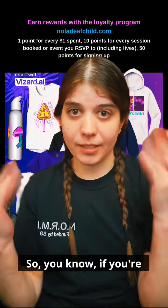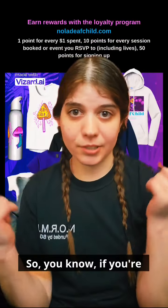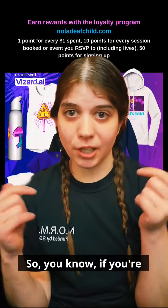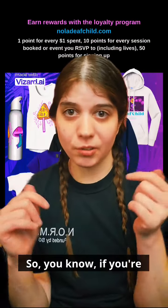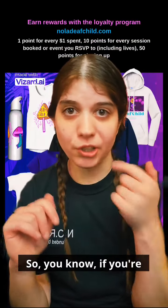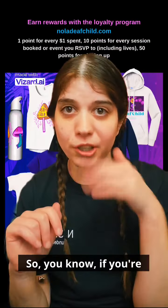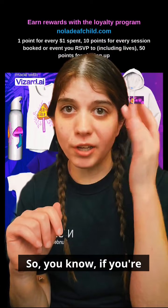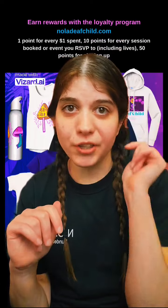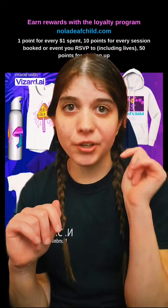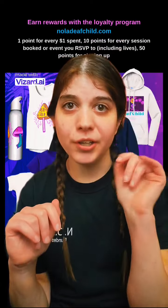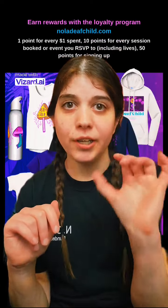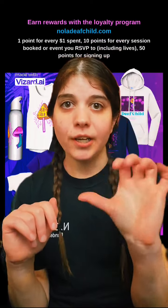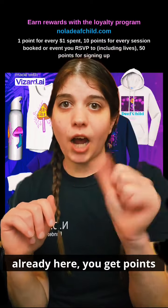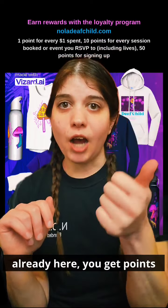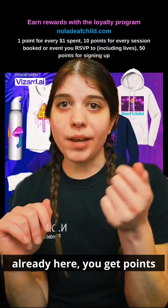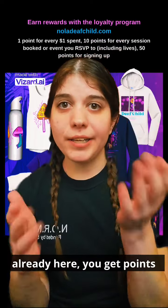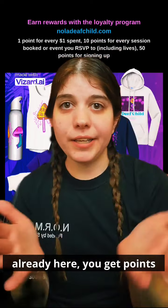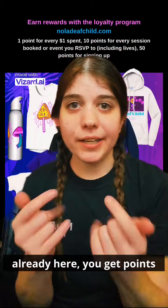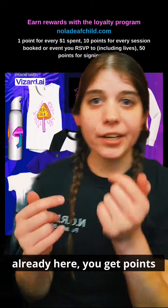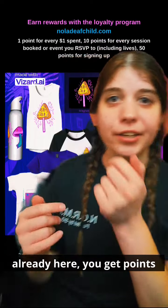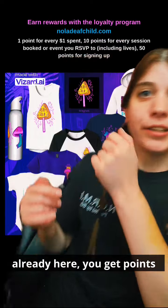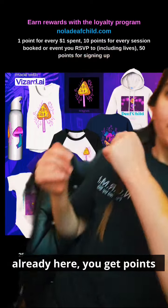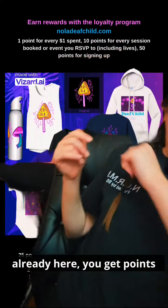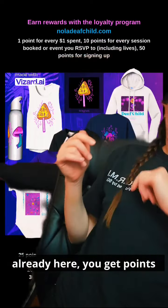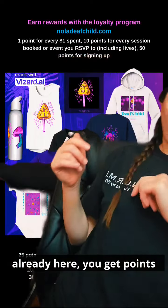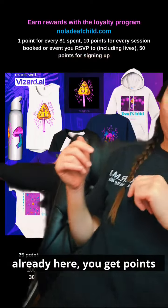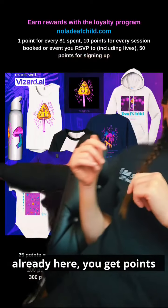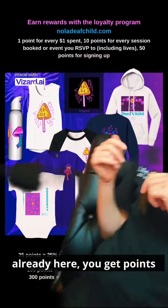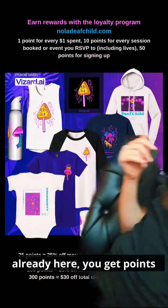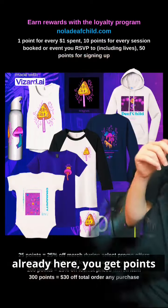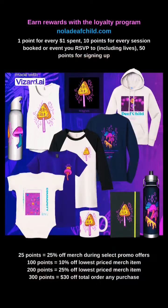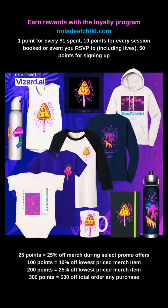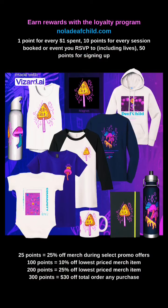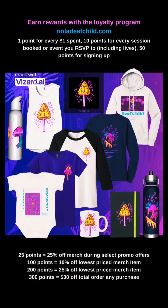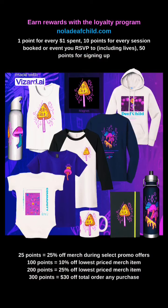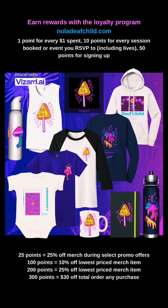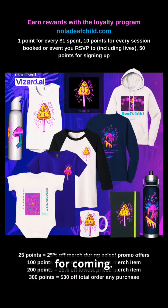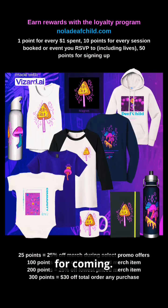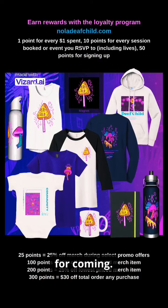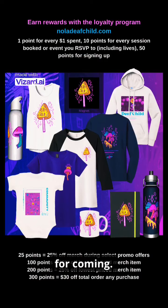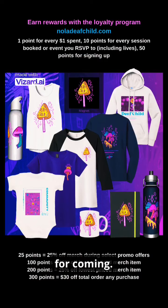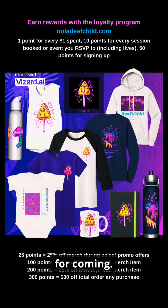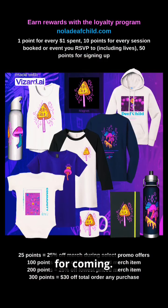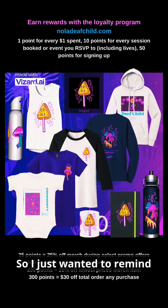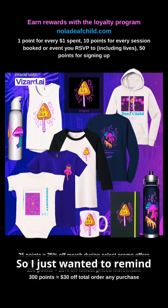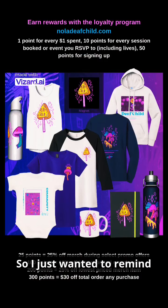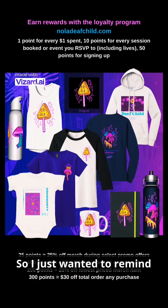So, you know, if you're already here, you get points for coming.